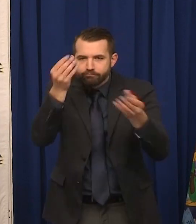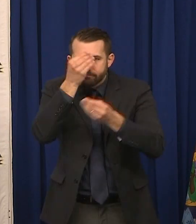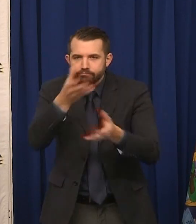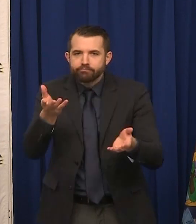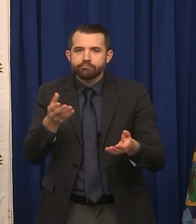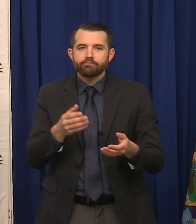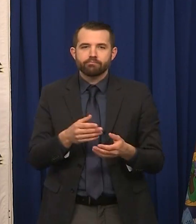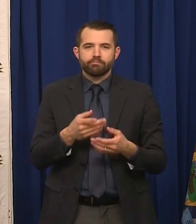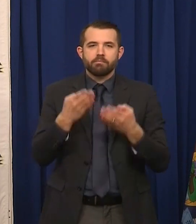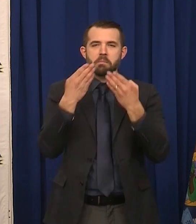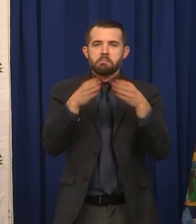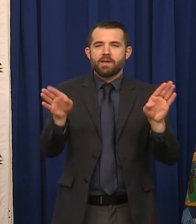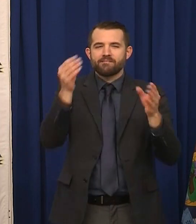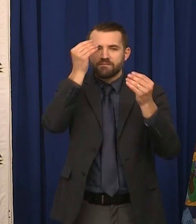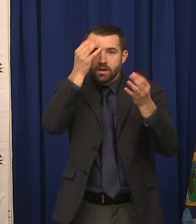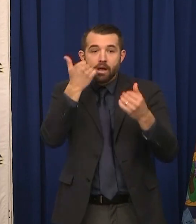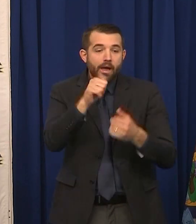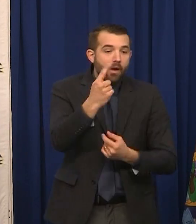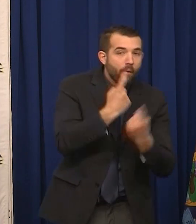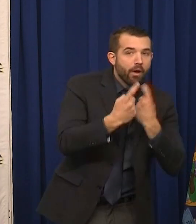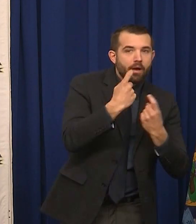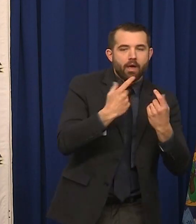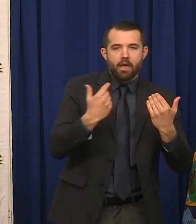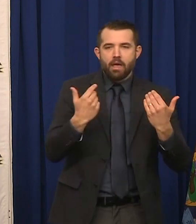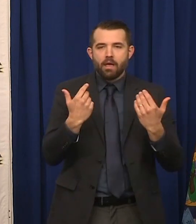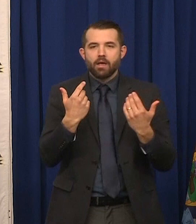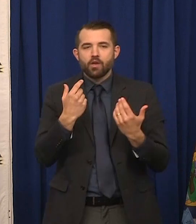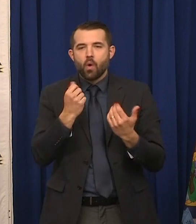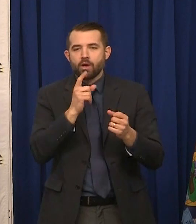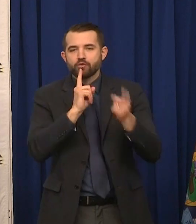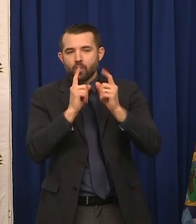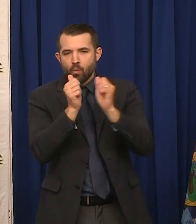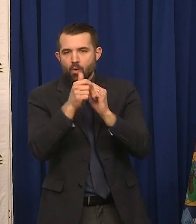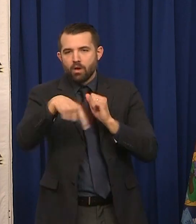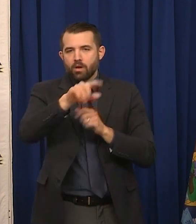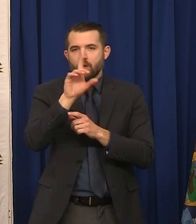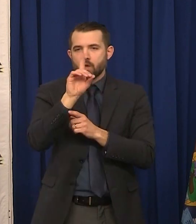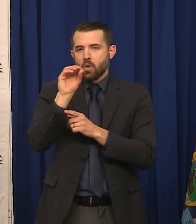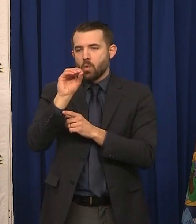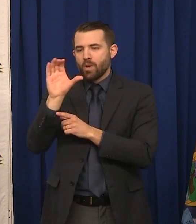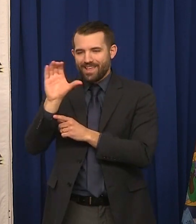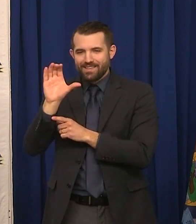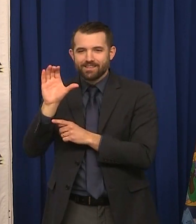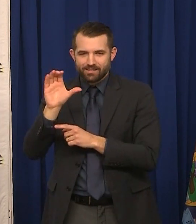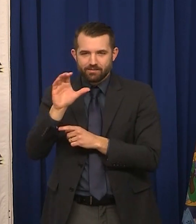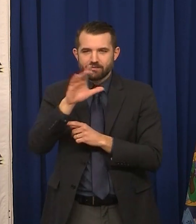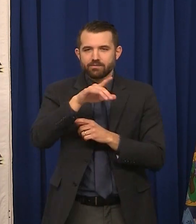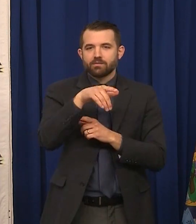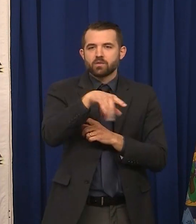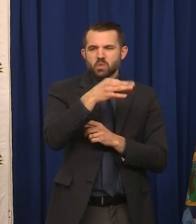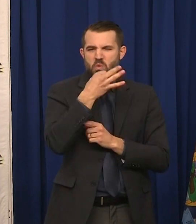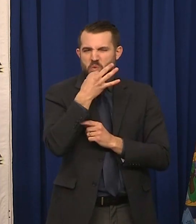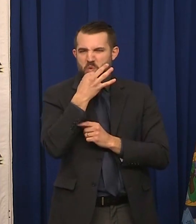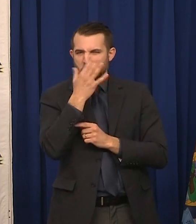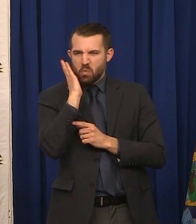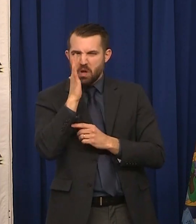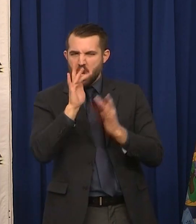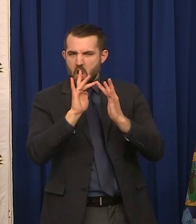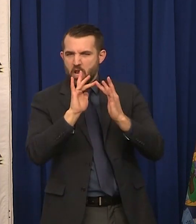department, but I just wanted to note what the numbers were and that their dashboard will be coming online very soon.